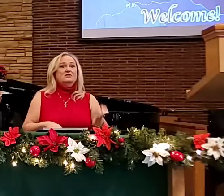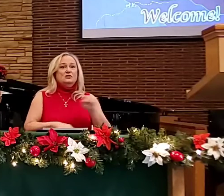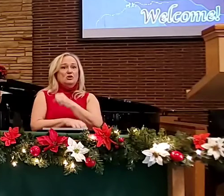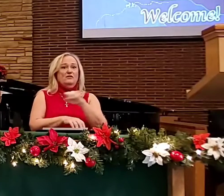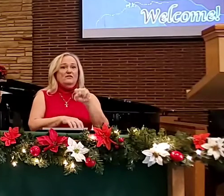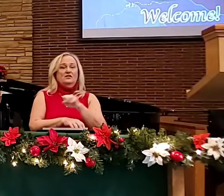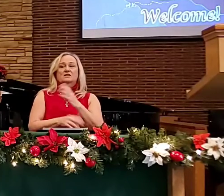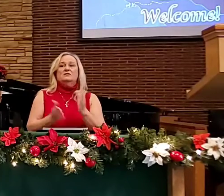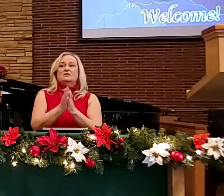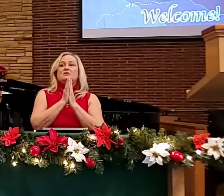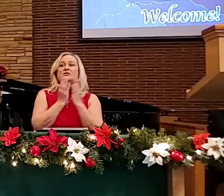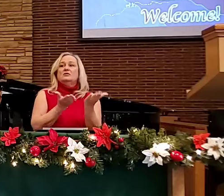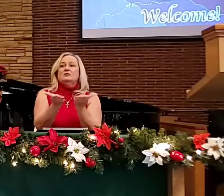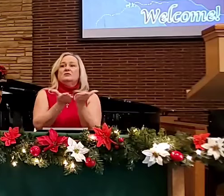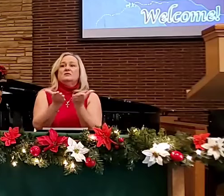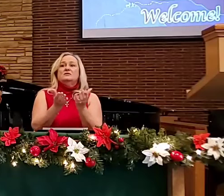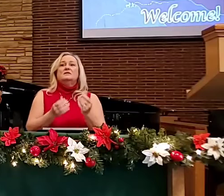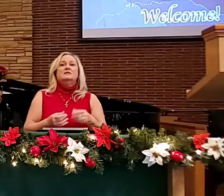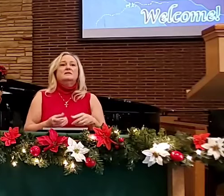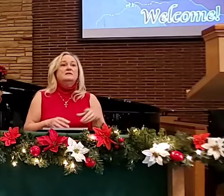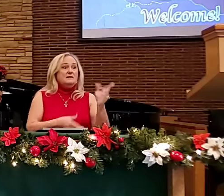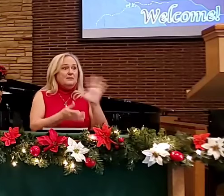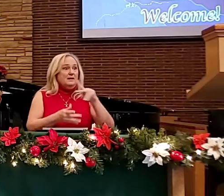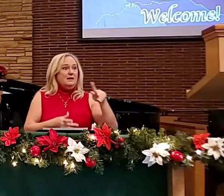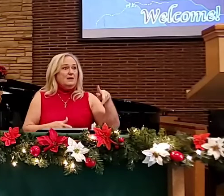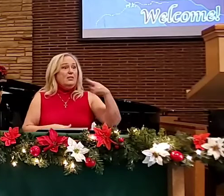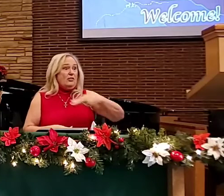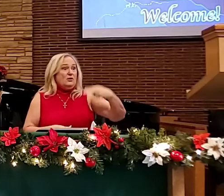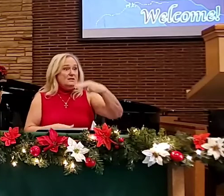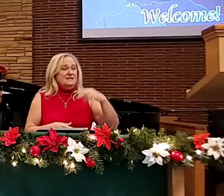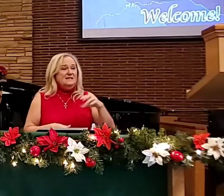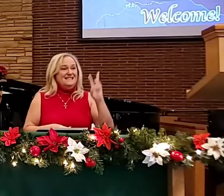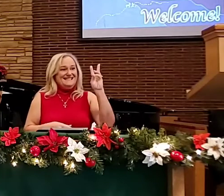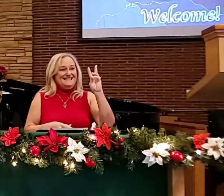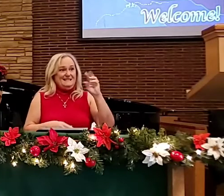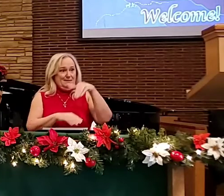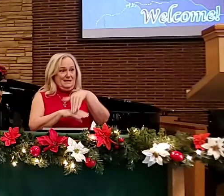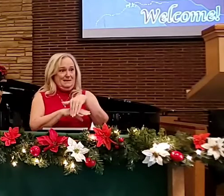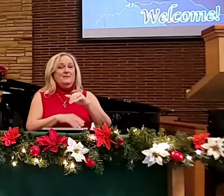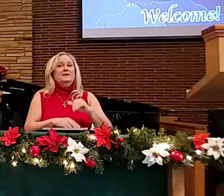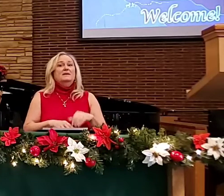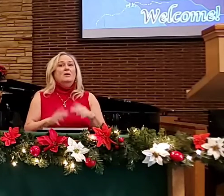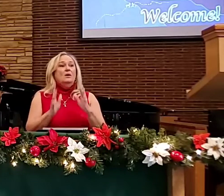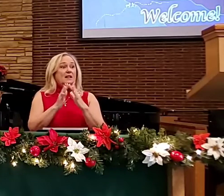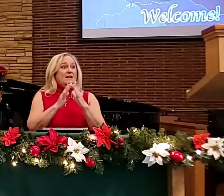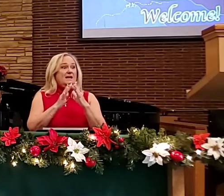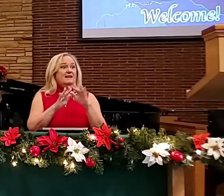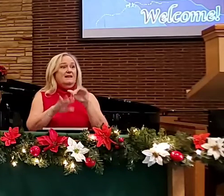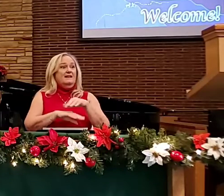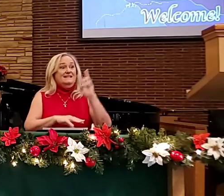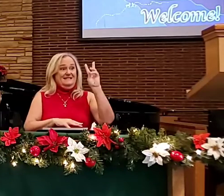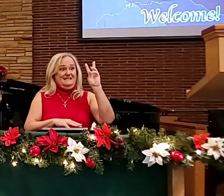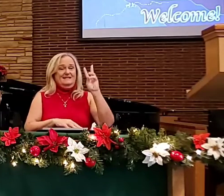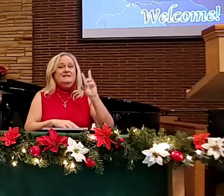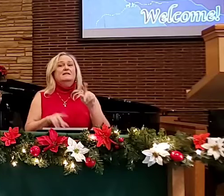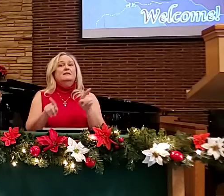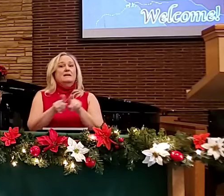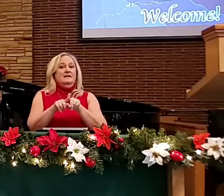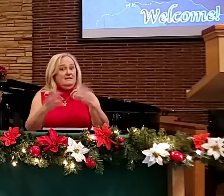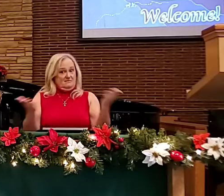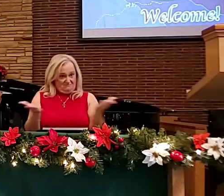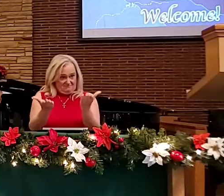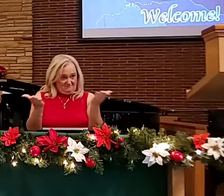be this coming Thursday at 6 p.m., and it will be both online at 6 as well as